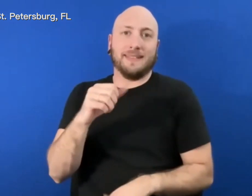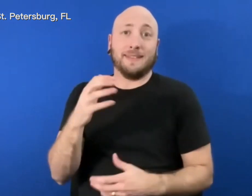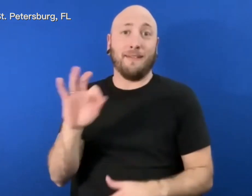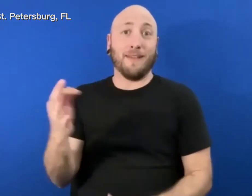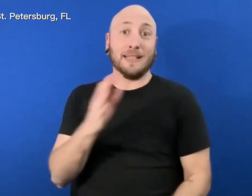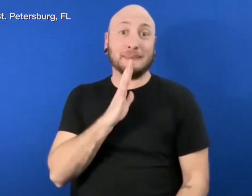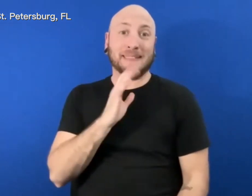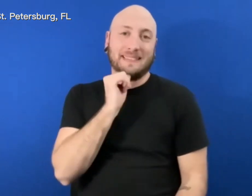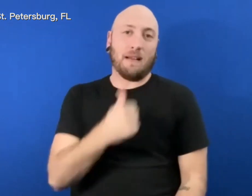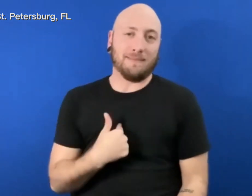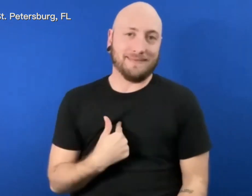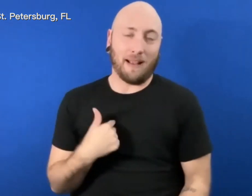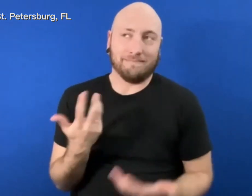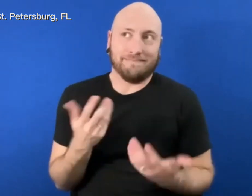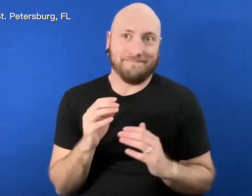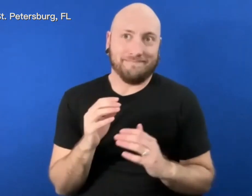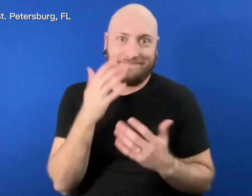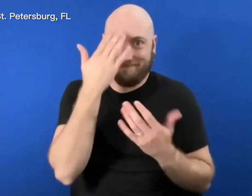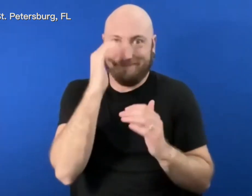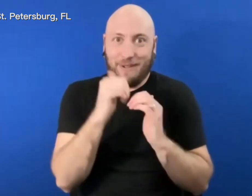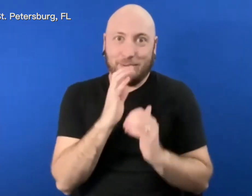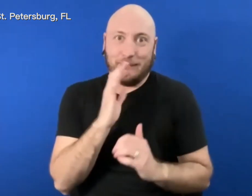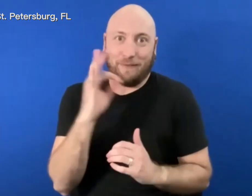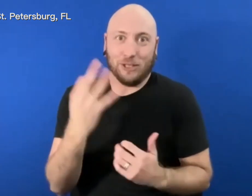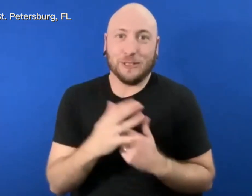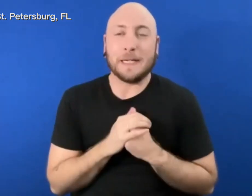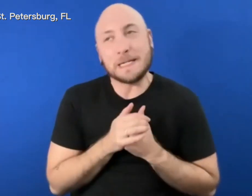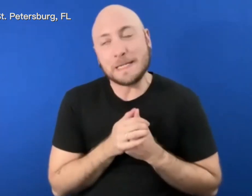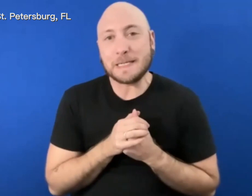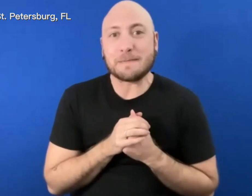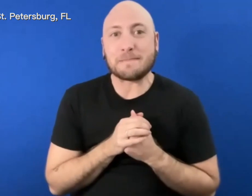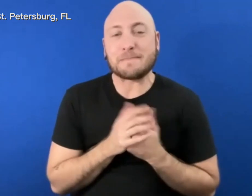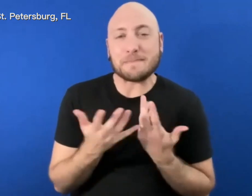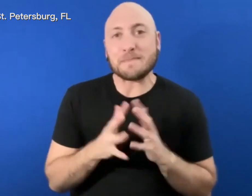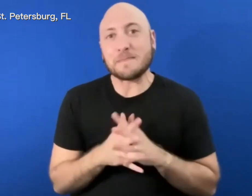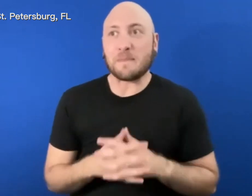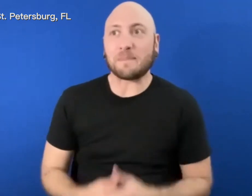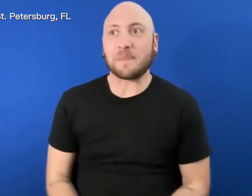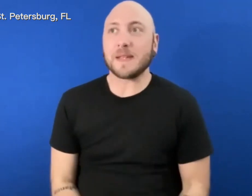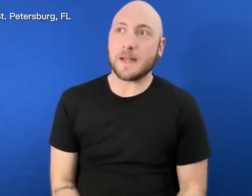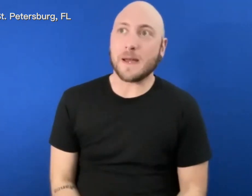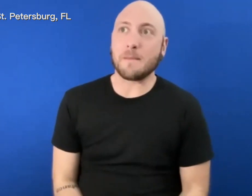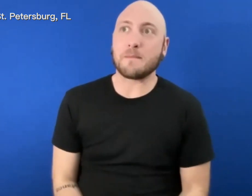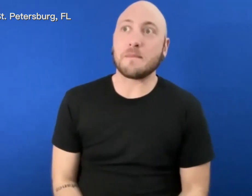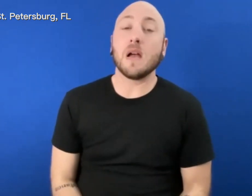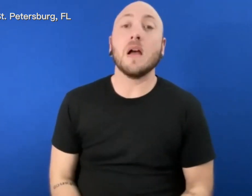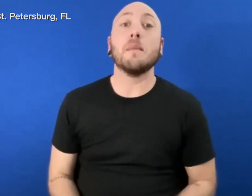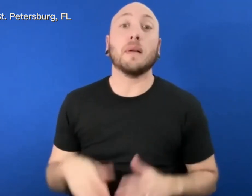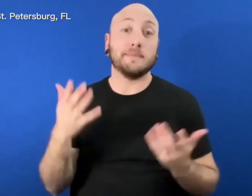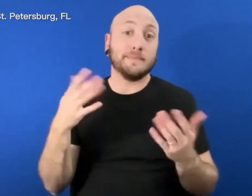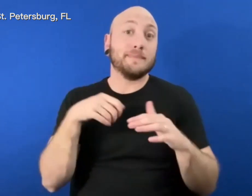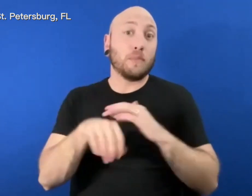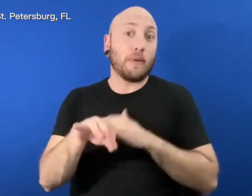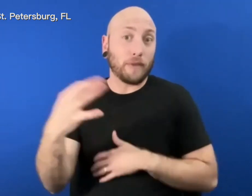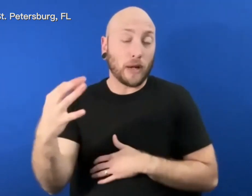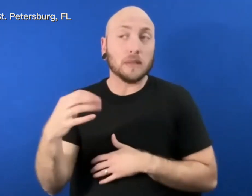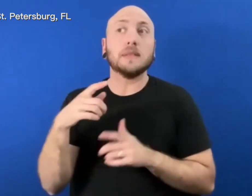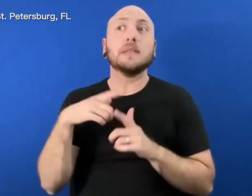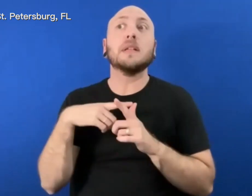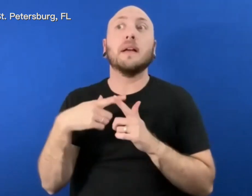I don't know too much of the language, but I was born in France. We moved to New York City when